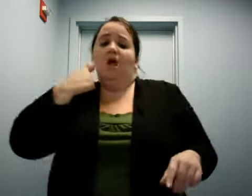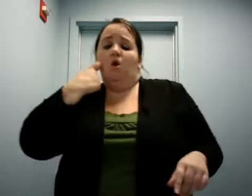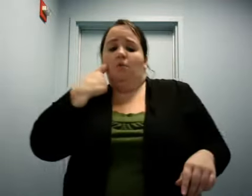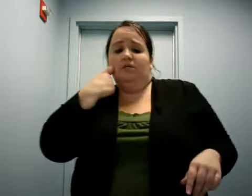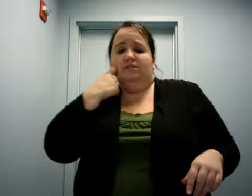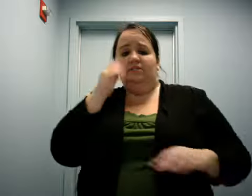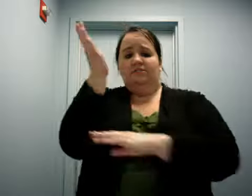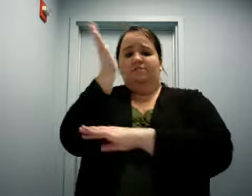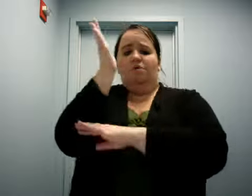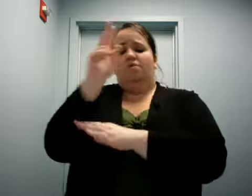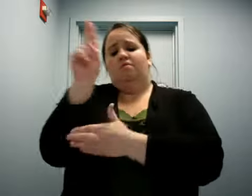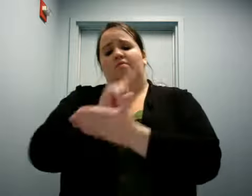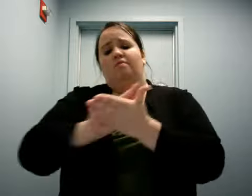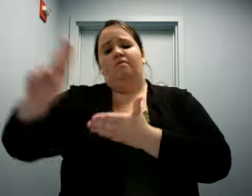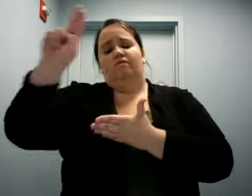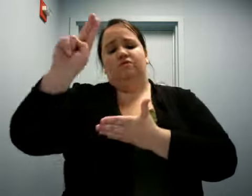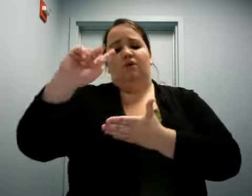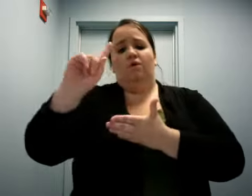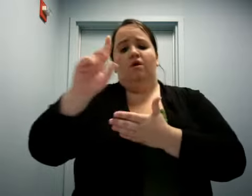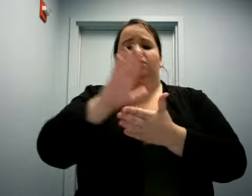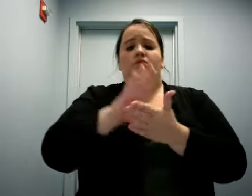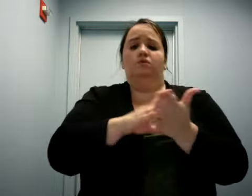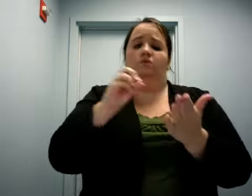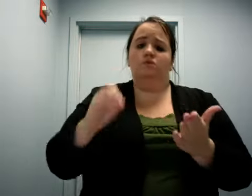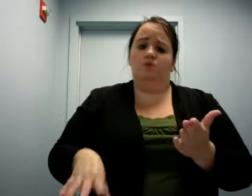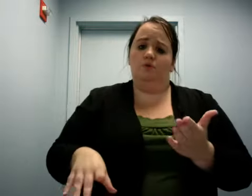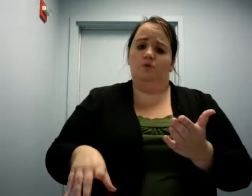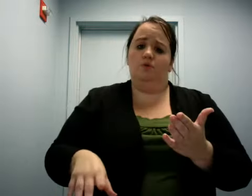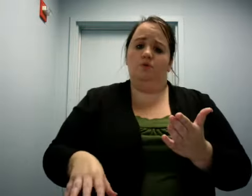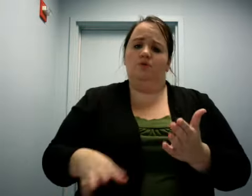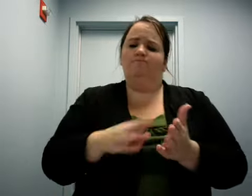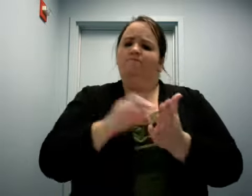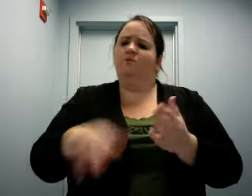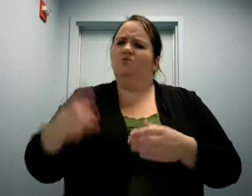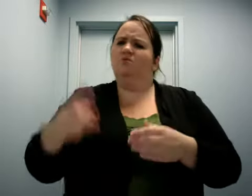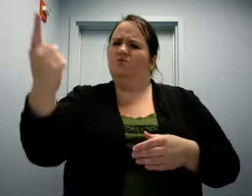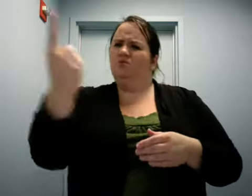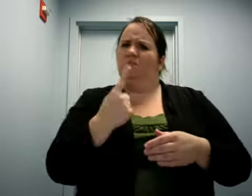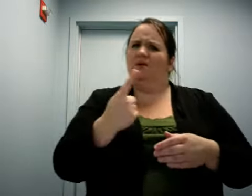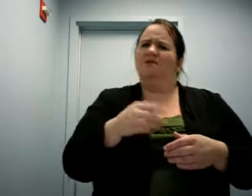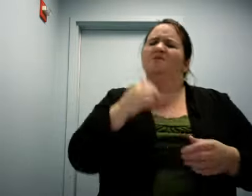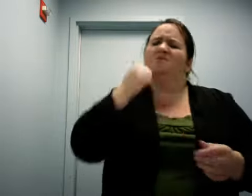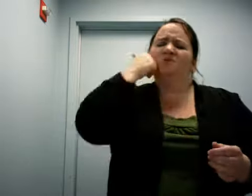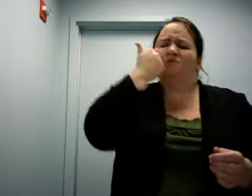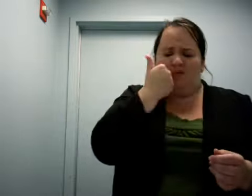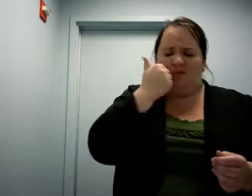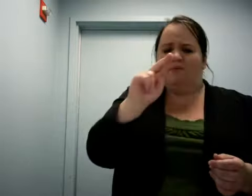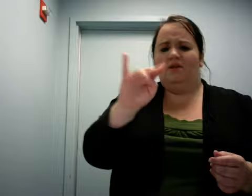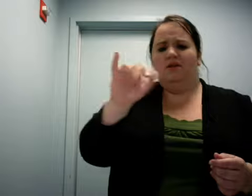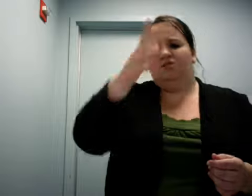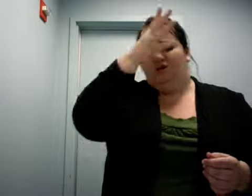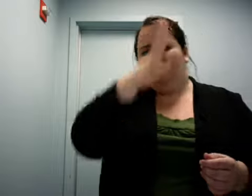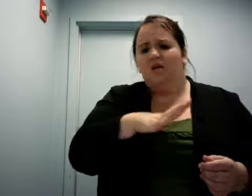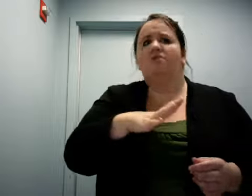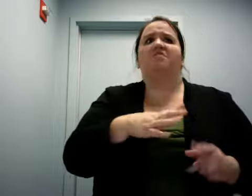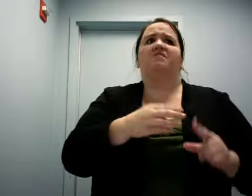where a student told me that it was such a shame that Nigerian men were physical abusers like the father